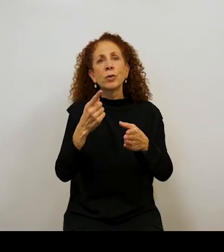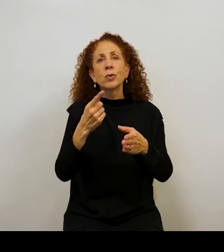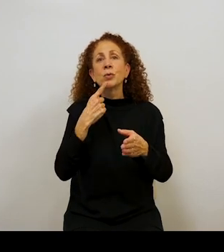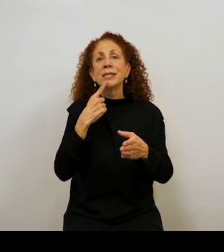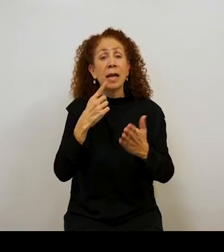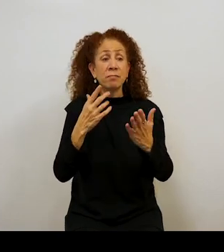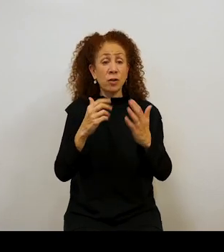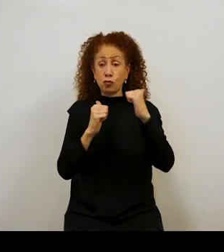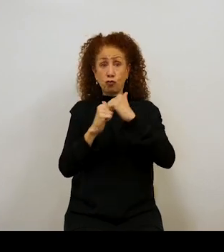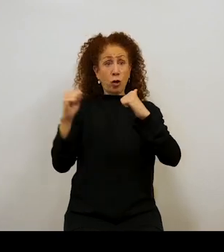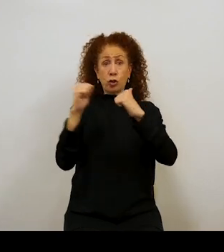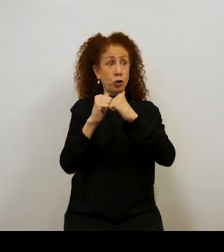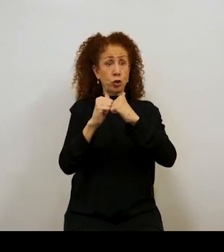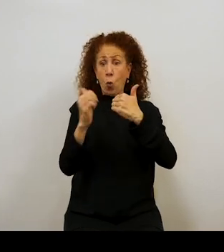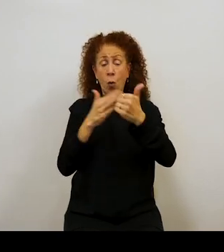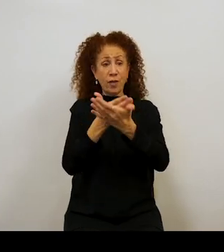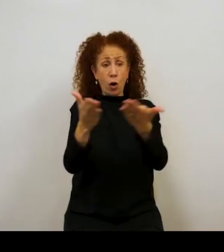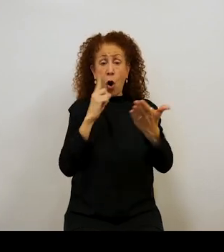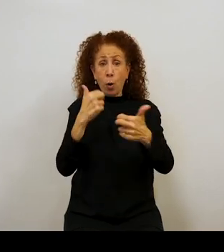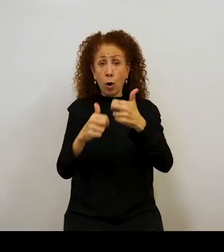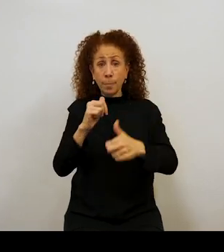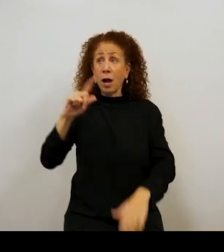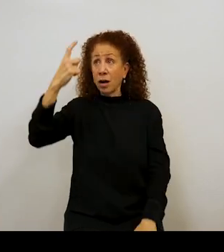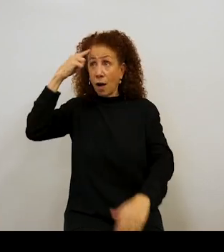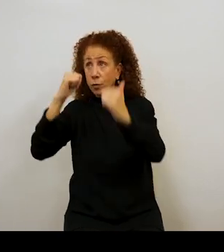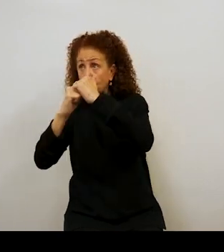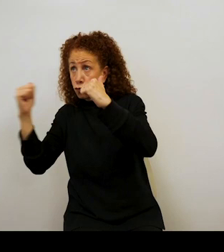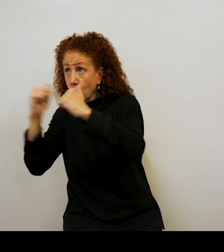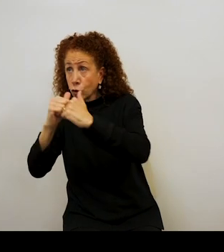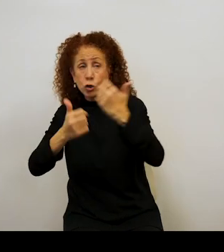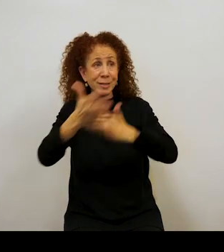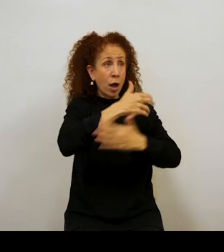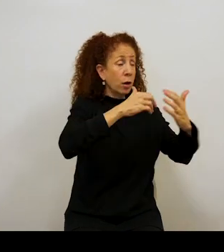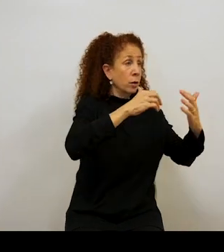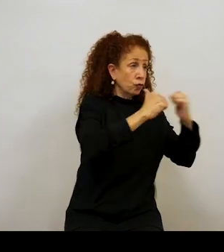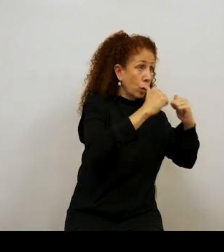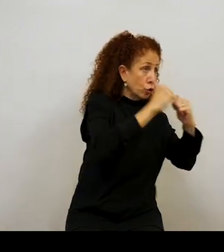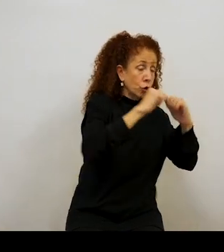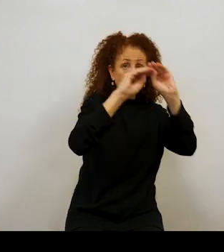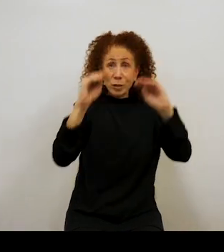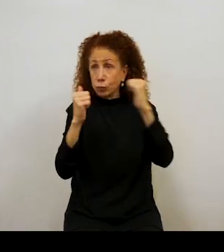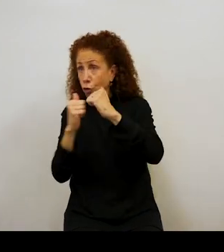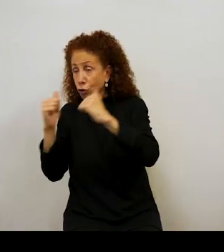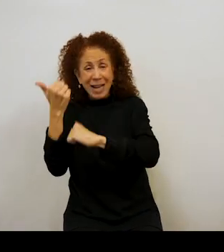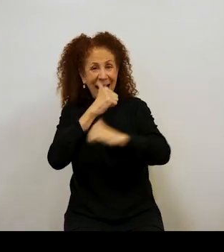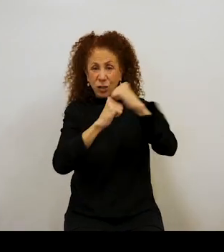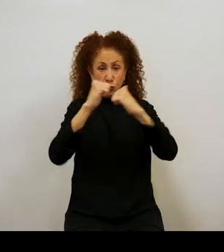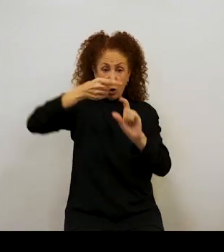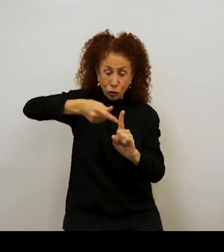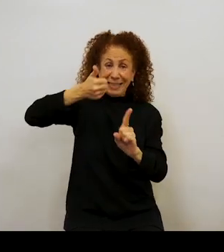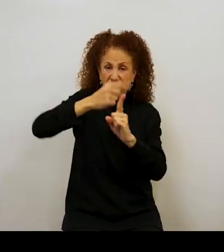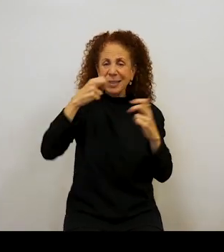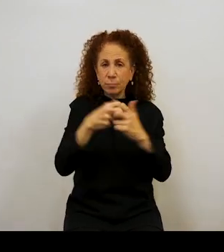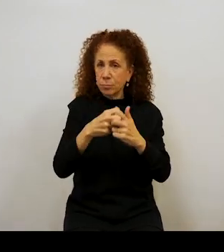are problematic, whatever they are. The structures of government are problematic, the structures of society, the structures of museums, the structures of anything.